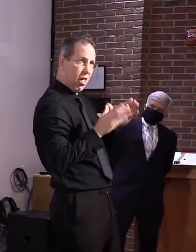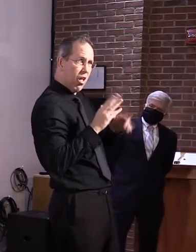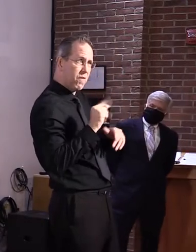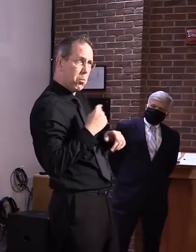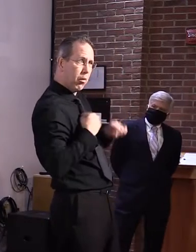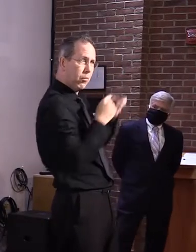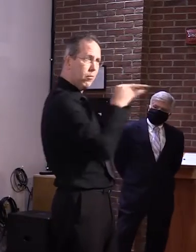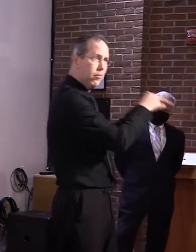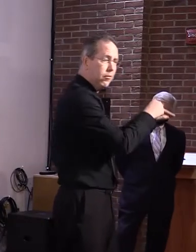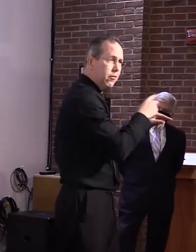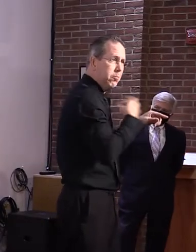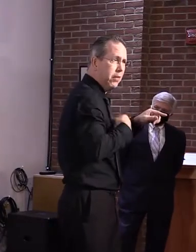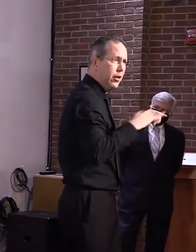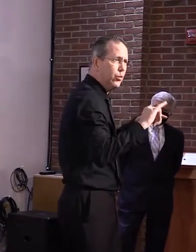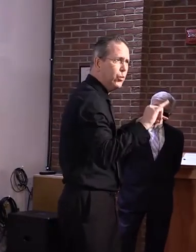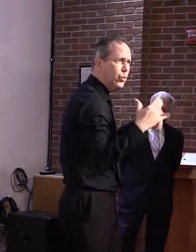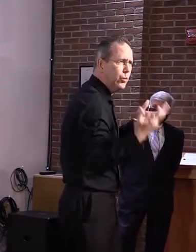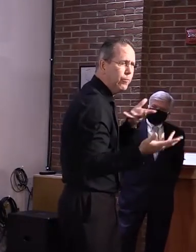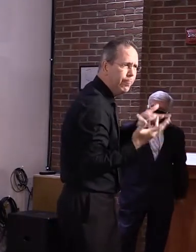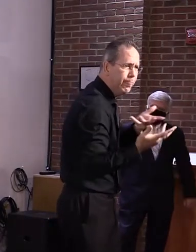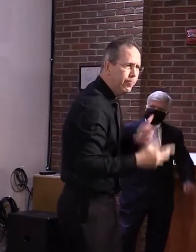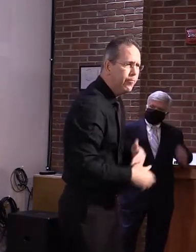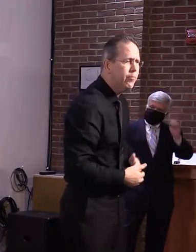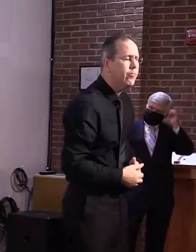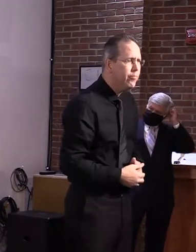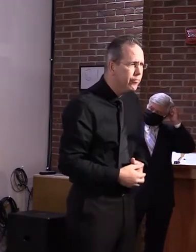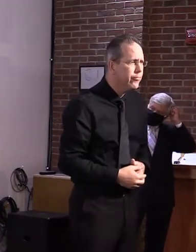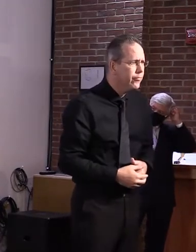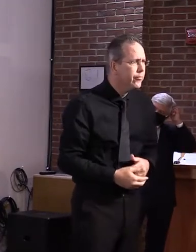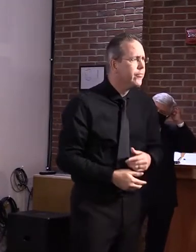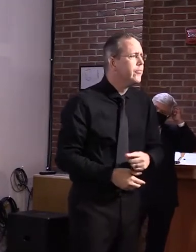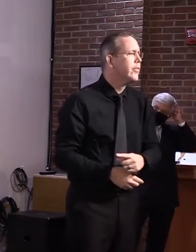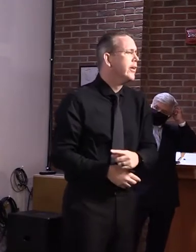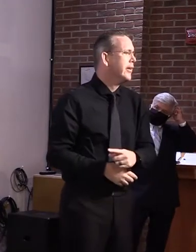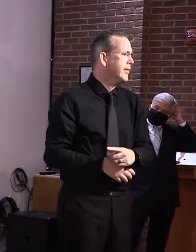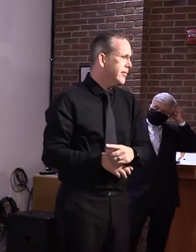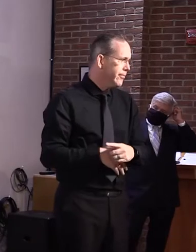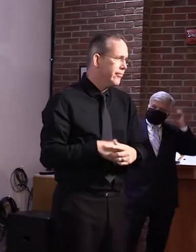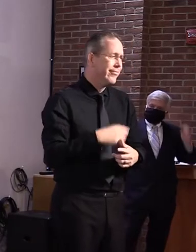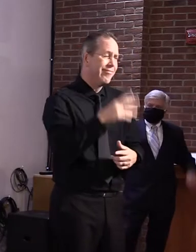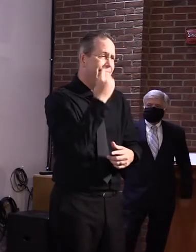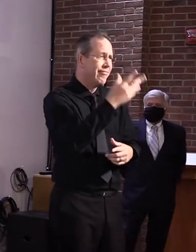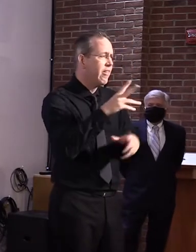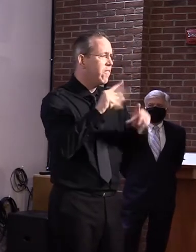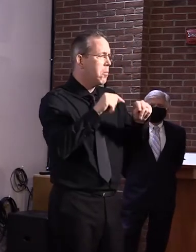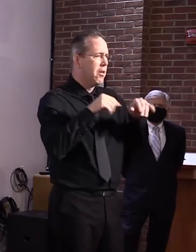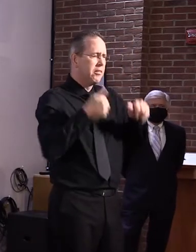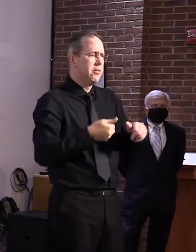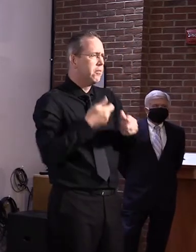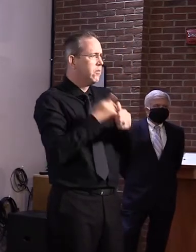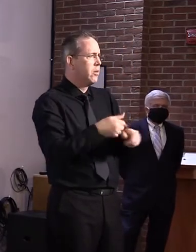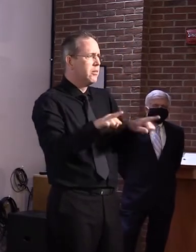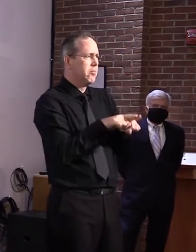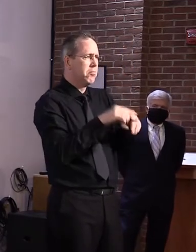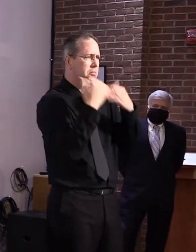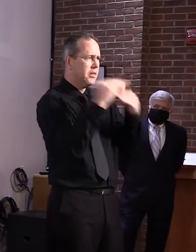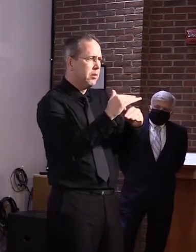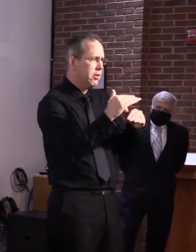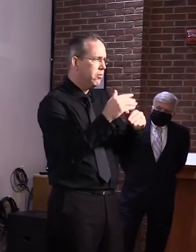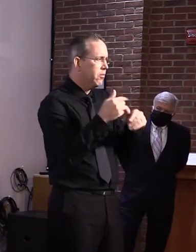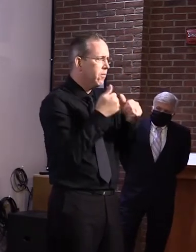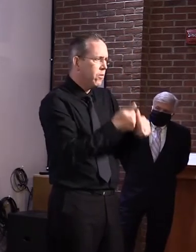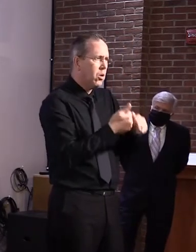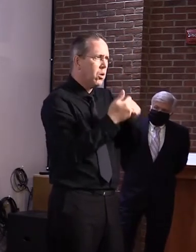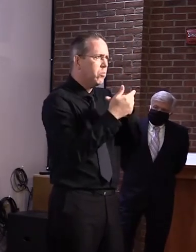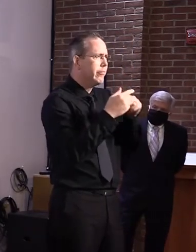that don't have the same requirements that we do. But we're going to continue to do it the way we're doing it now, and we're going to advocate that